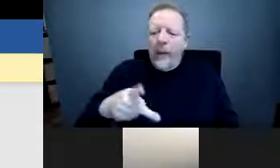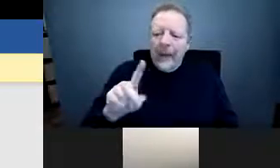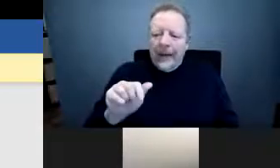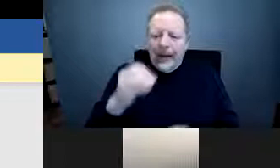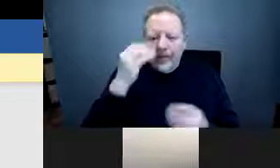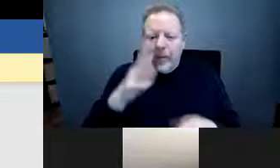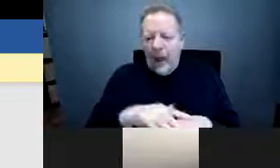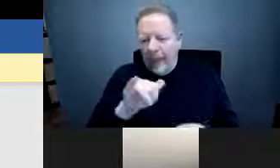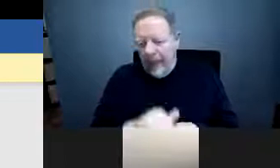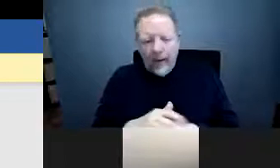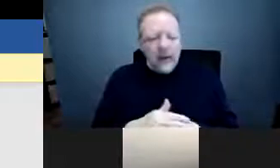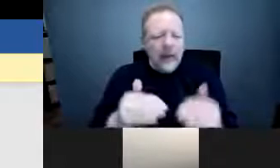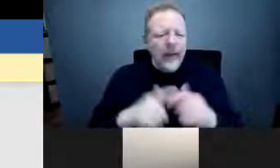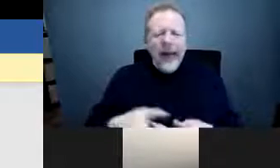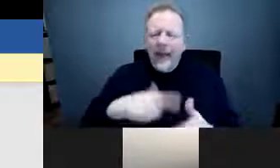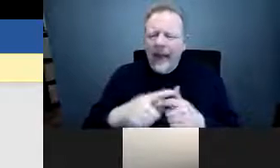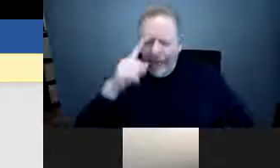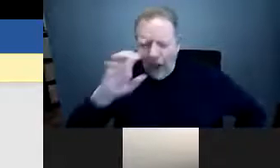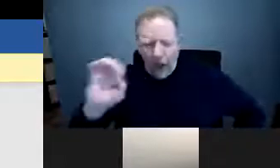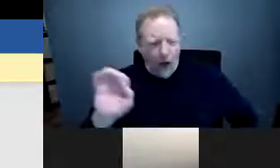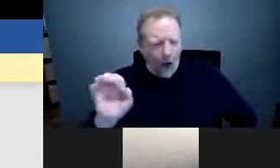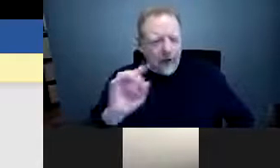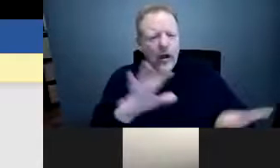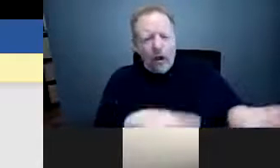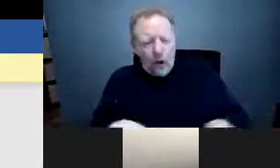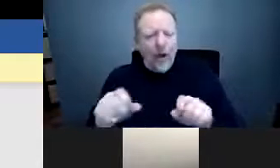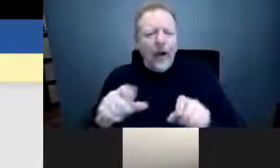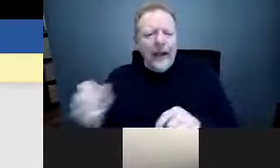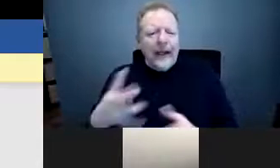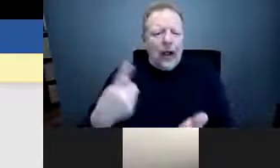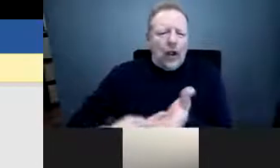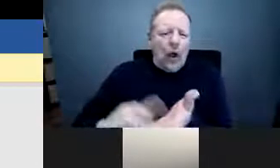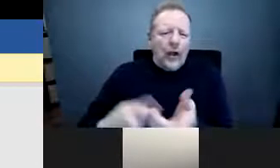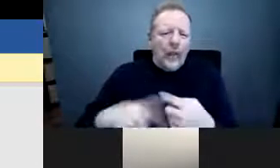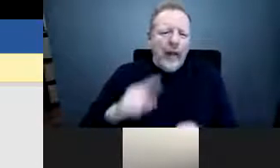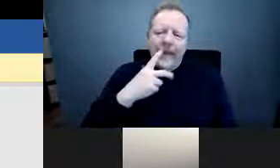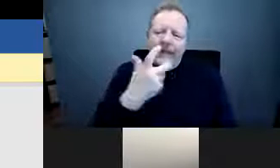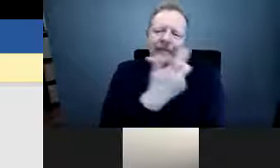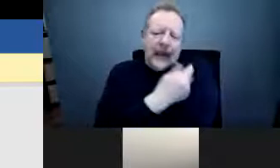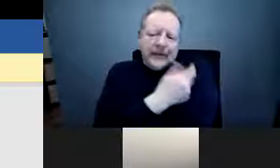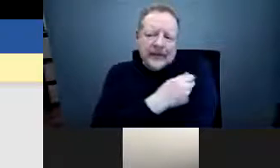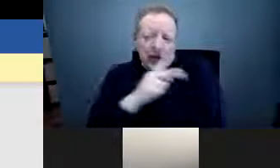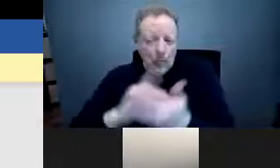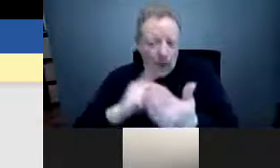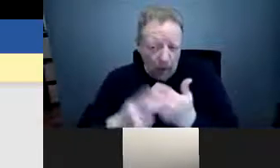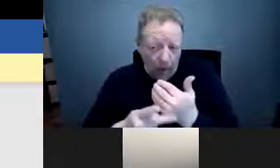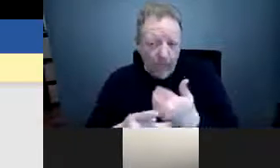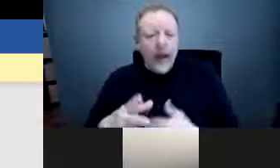And then Ernest took over and he talked more about the vaccine program and the bottlenecks that